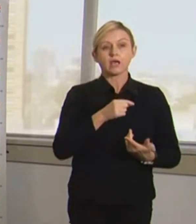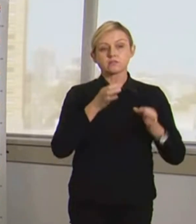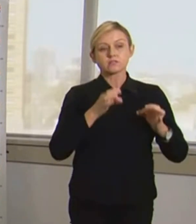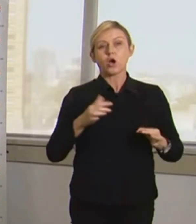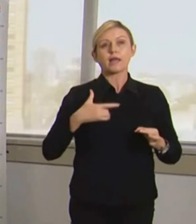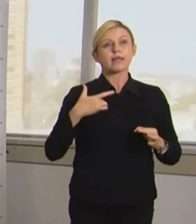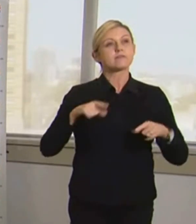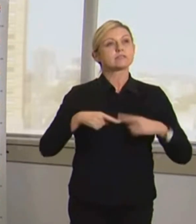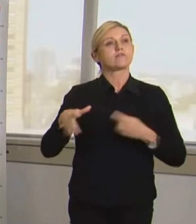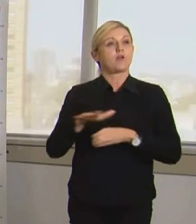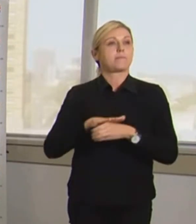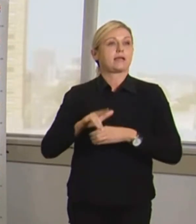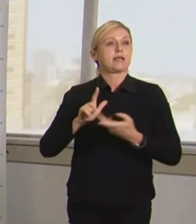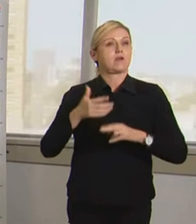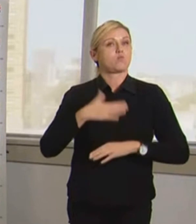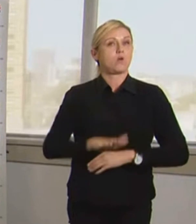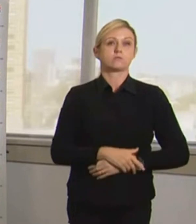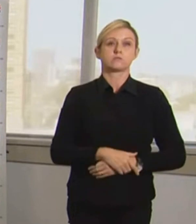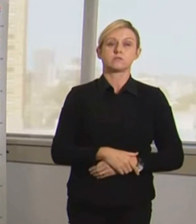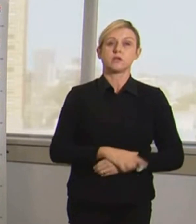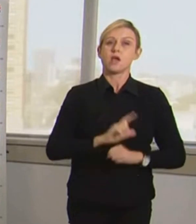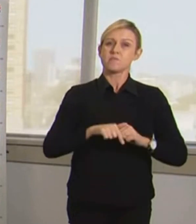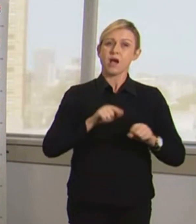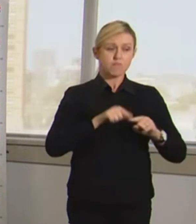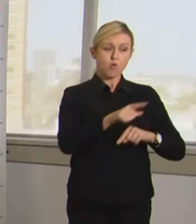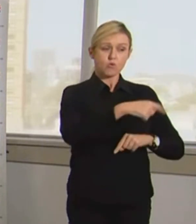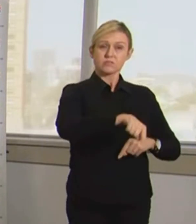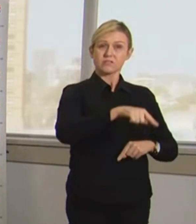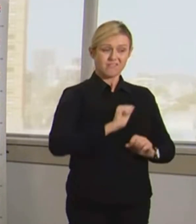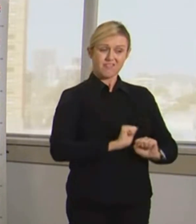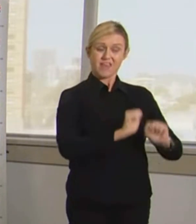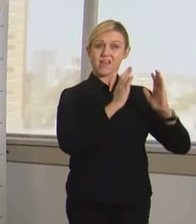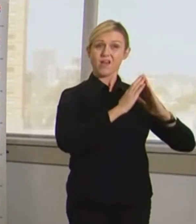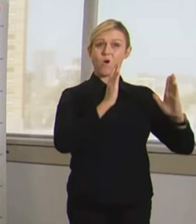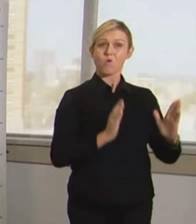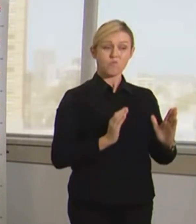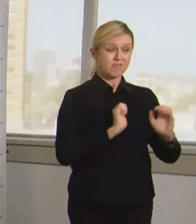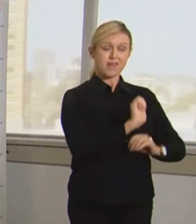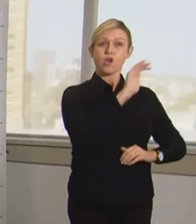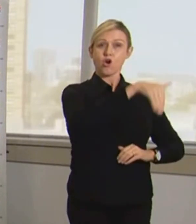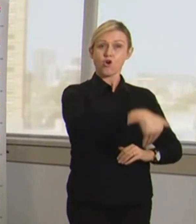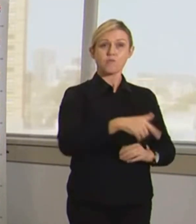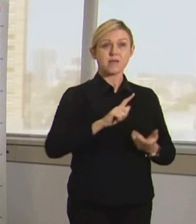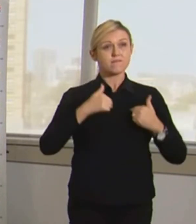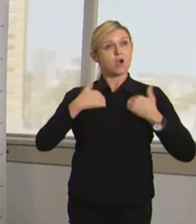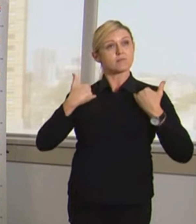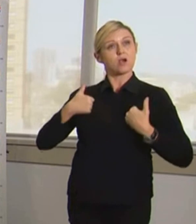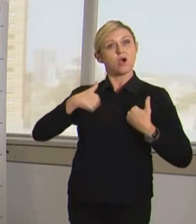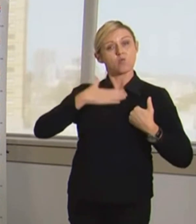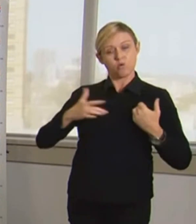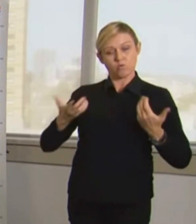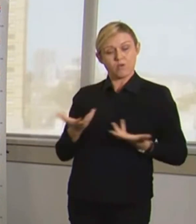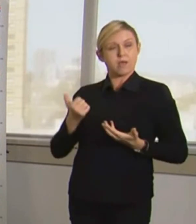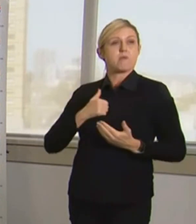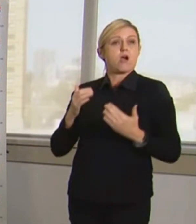else if they wanted to. But I think most people, it's their home. I mean, if I were ill, I'd want to be in my home. And I